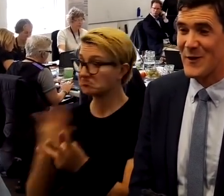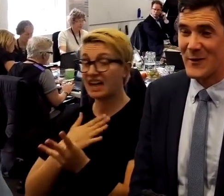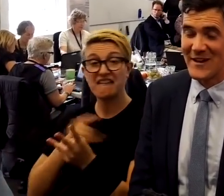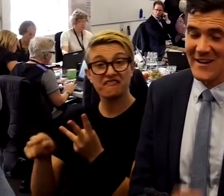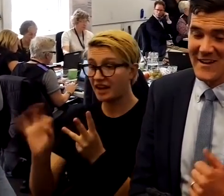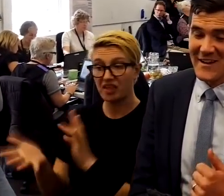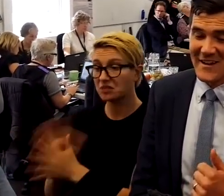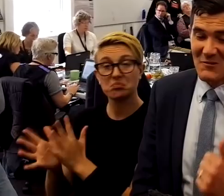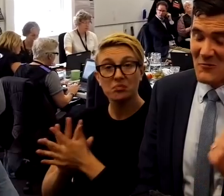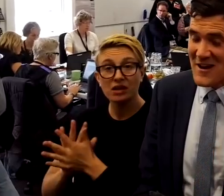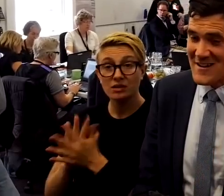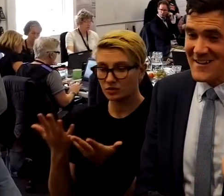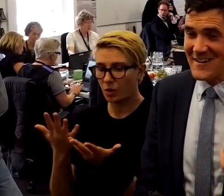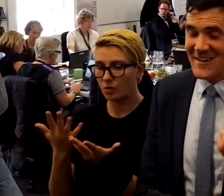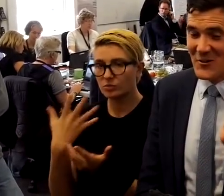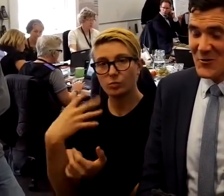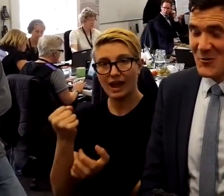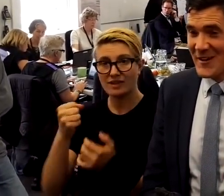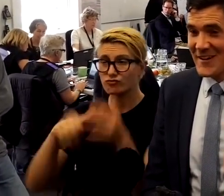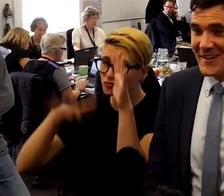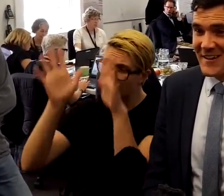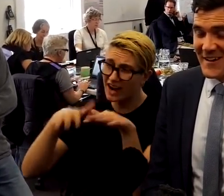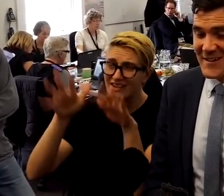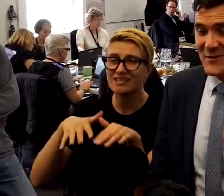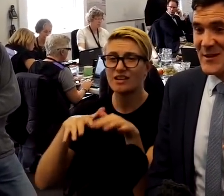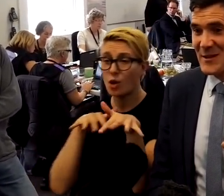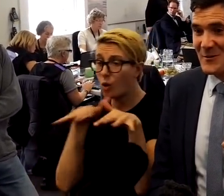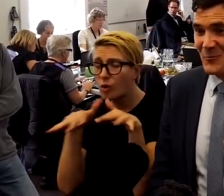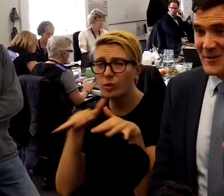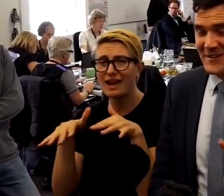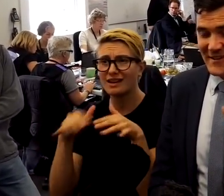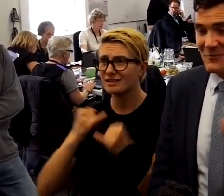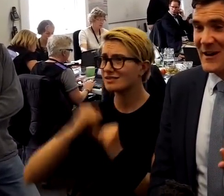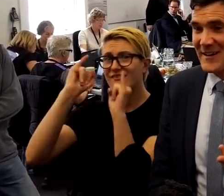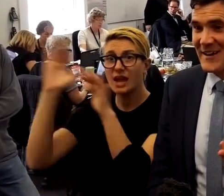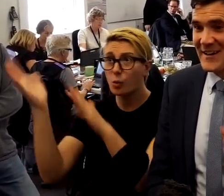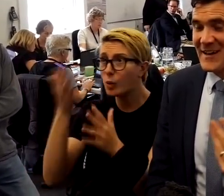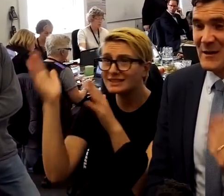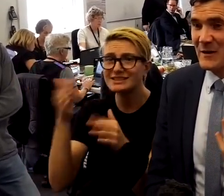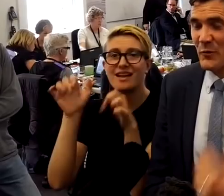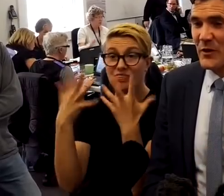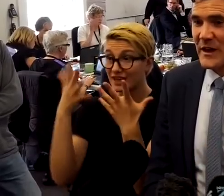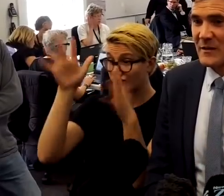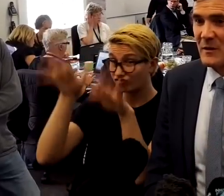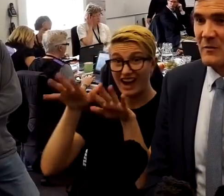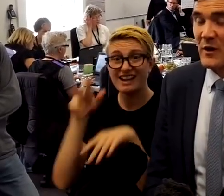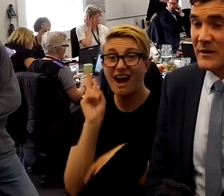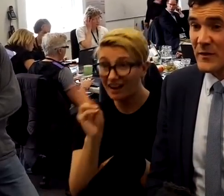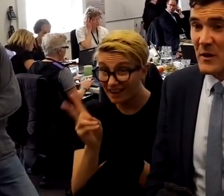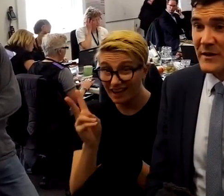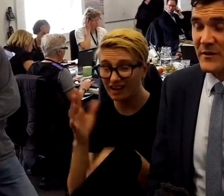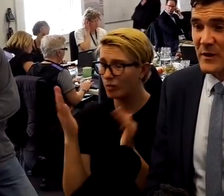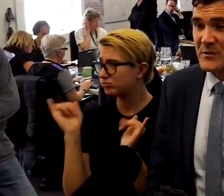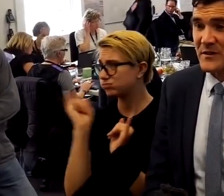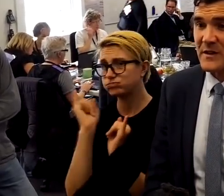for the fact we had rain, earthquake, severe wind and then rain again, and we've only had